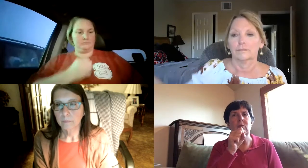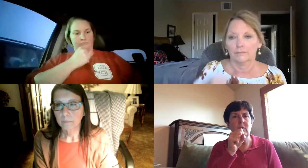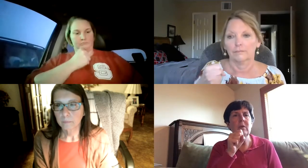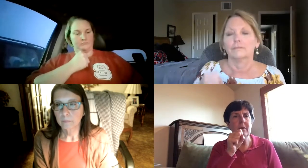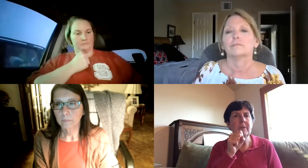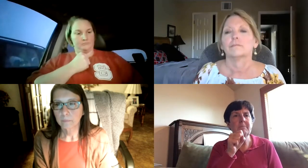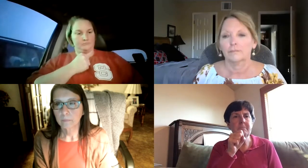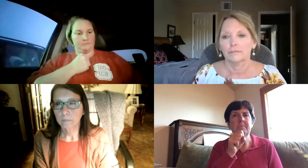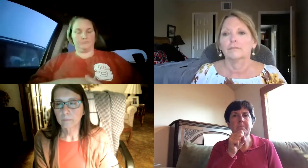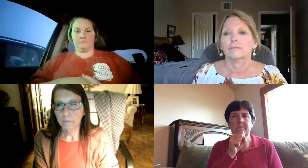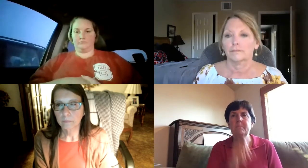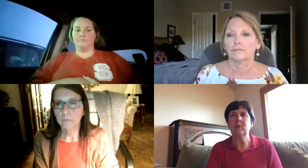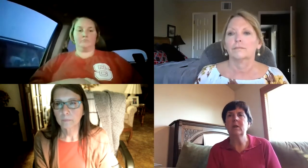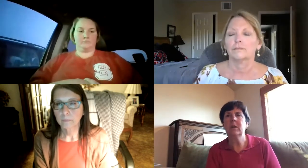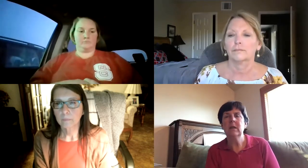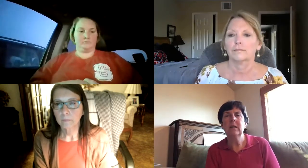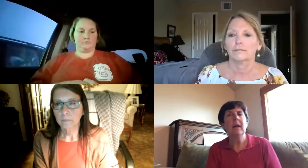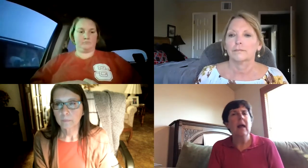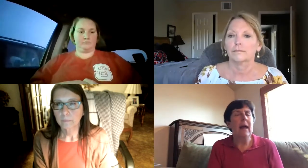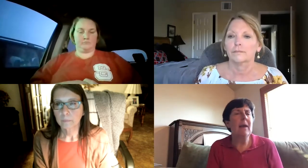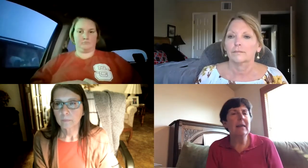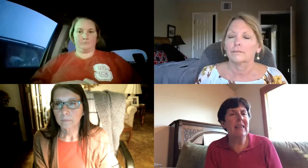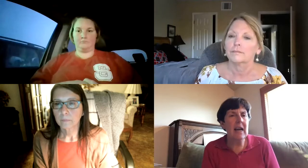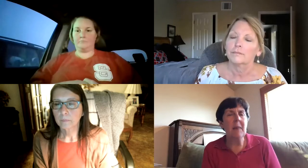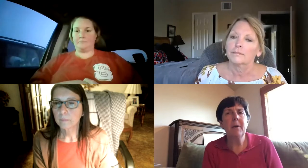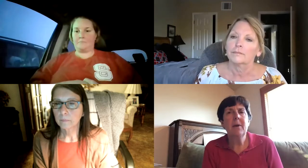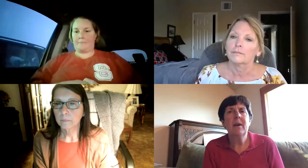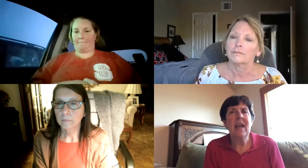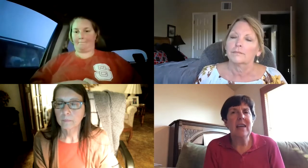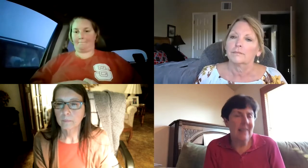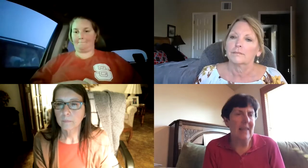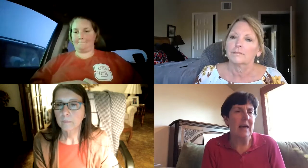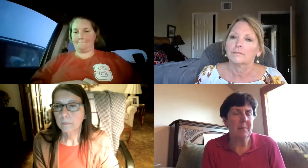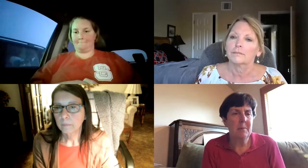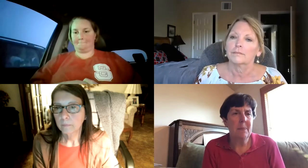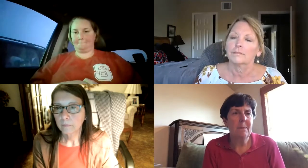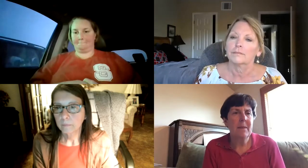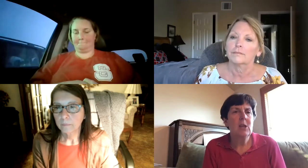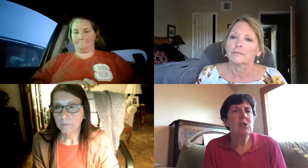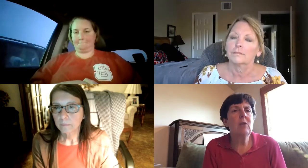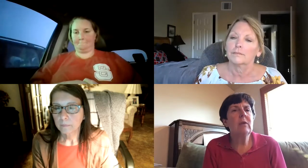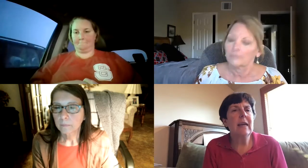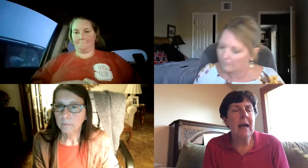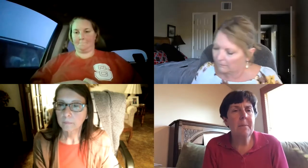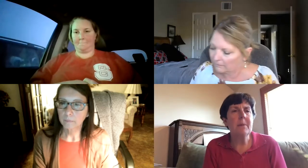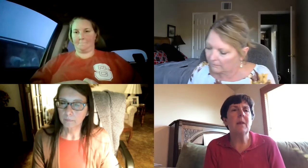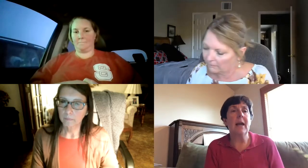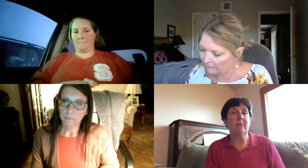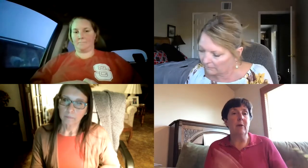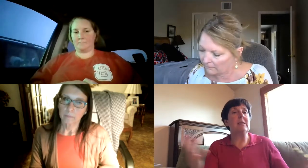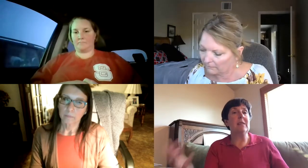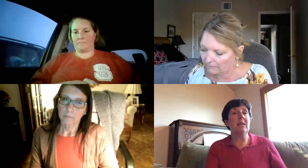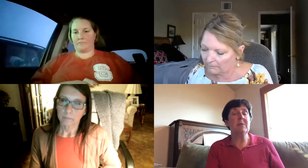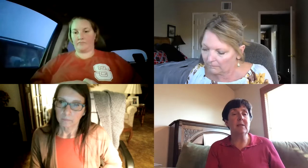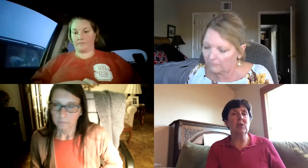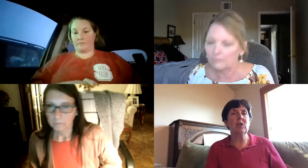you. Good. And then get up and take up. So get up like from